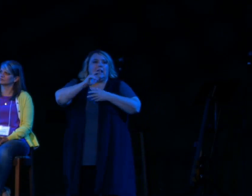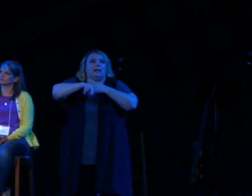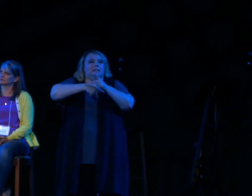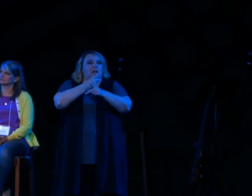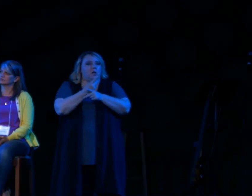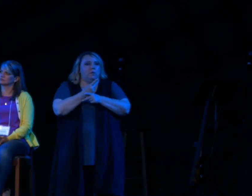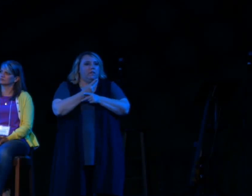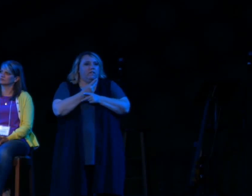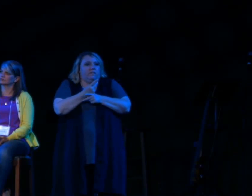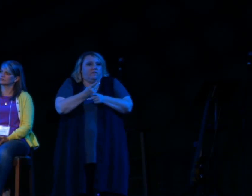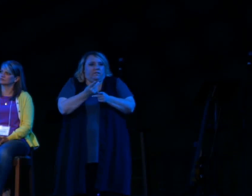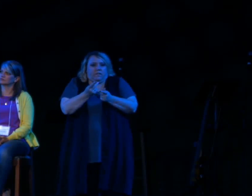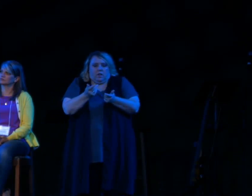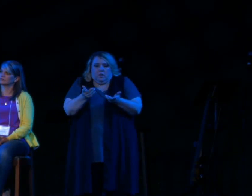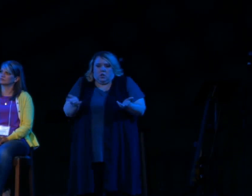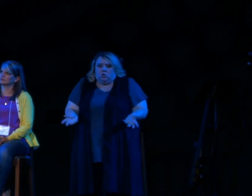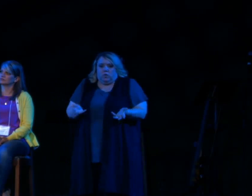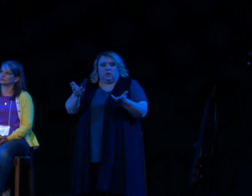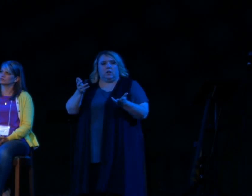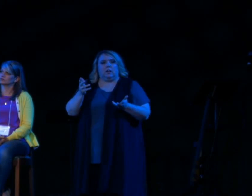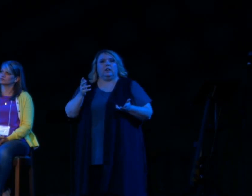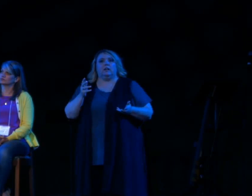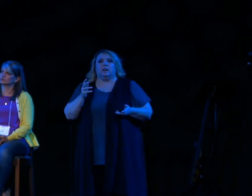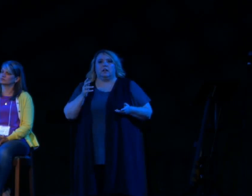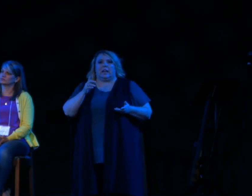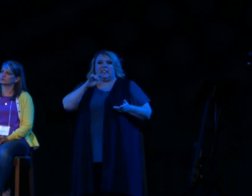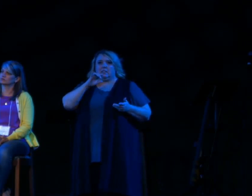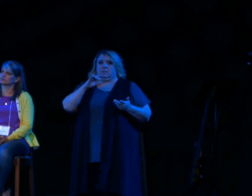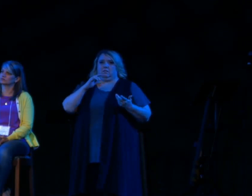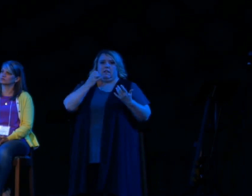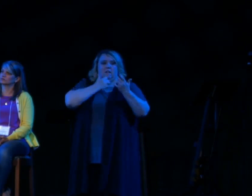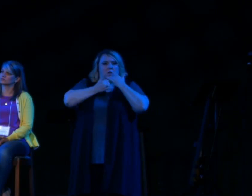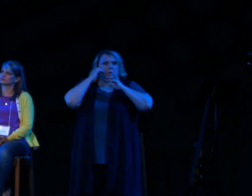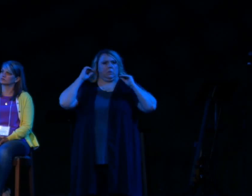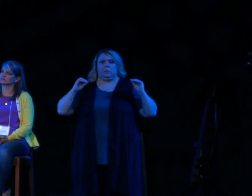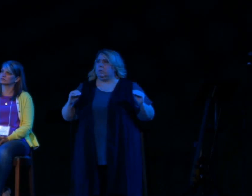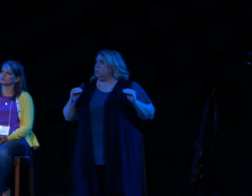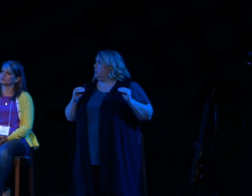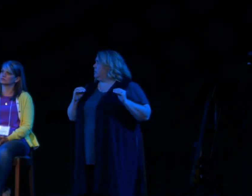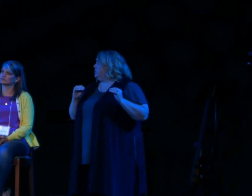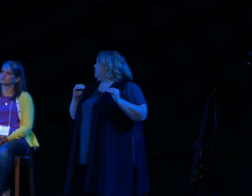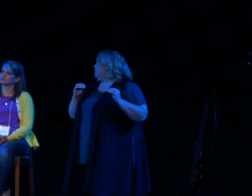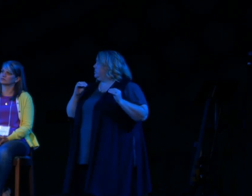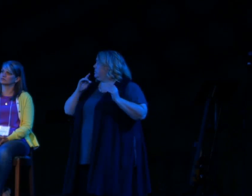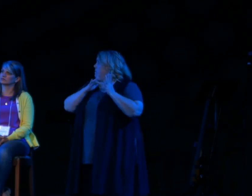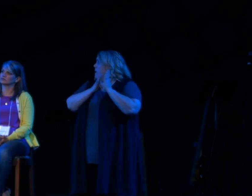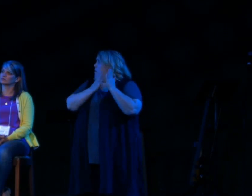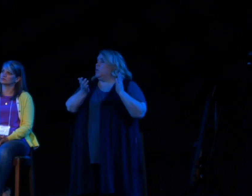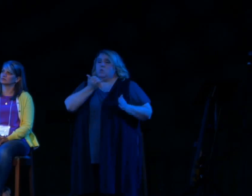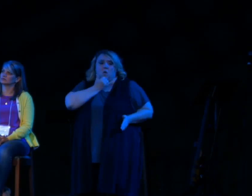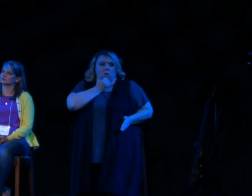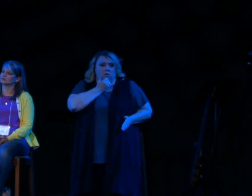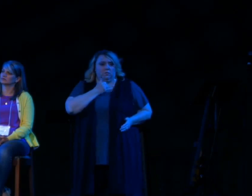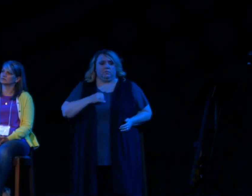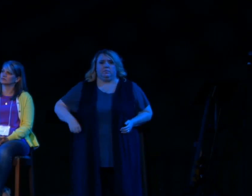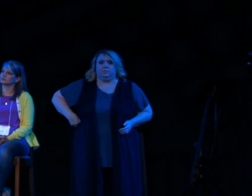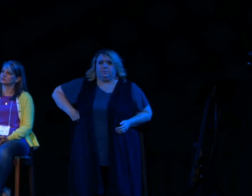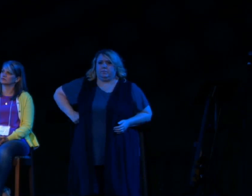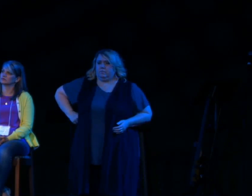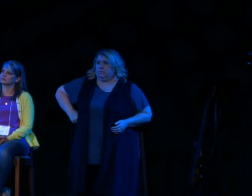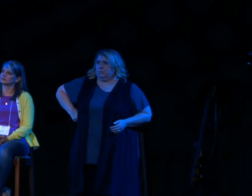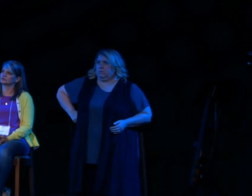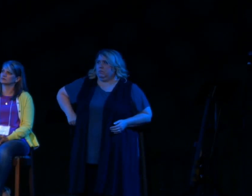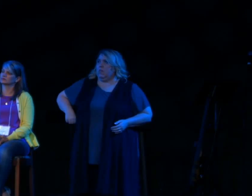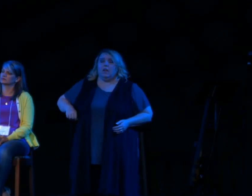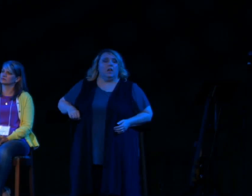of triggering that happens. The Bible is infallible and without error. Bible's wrong, Bible's infallible. This is